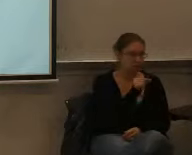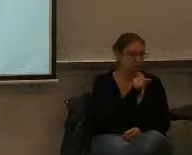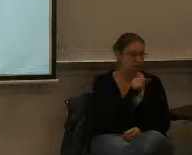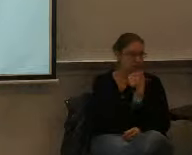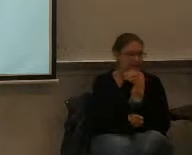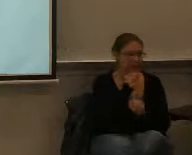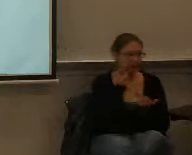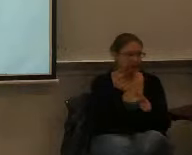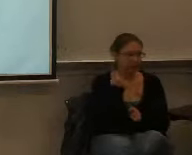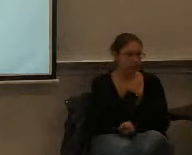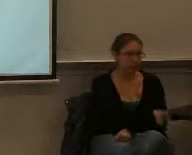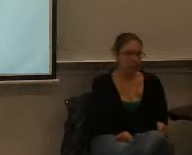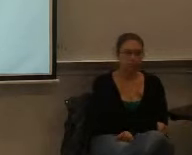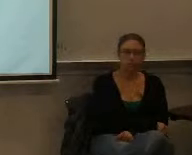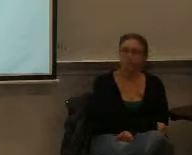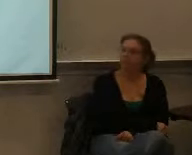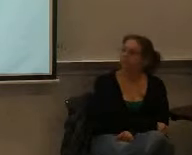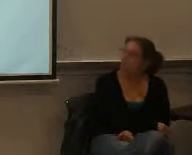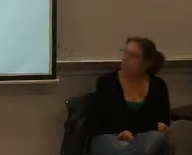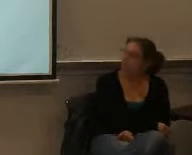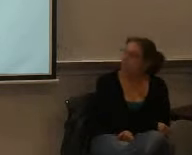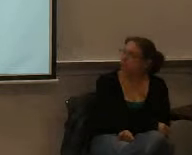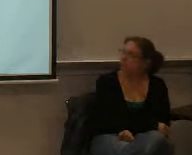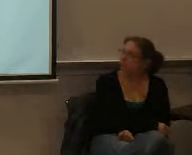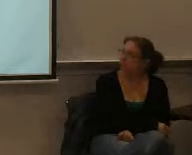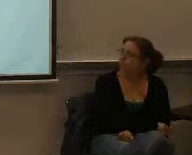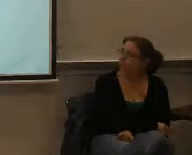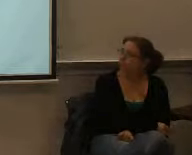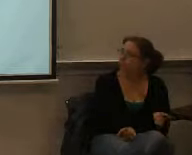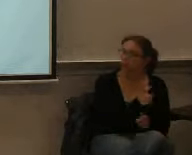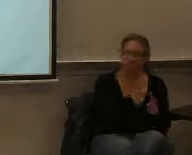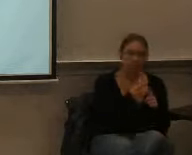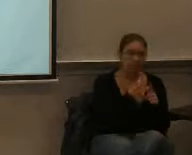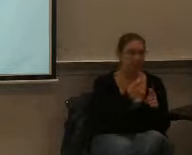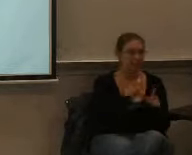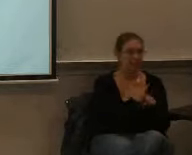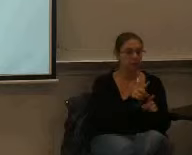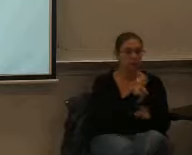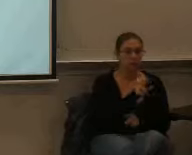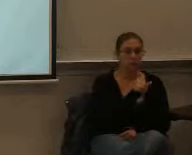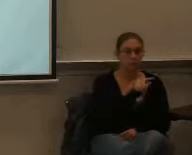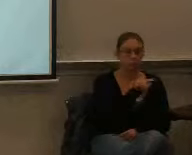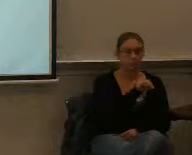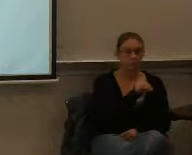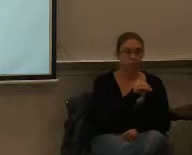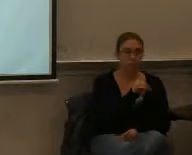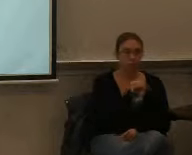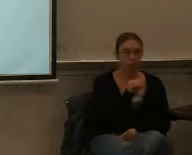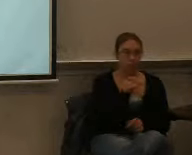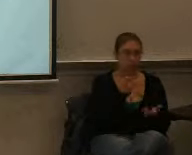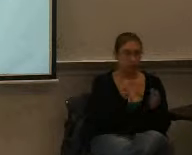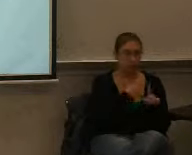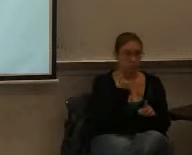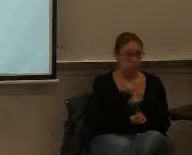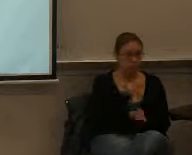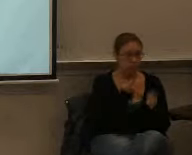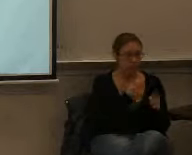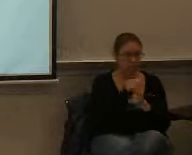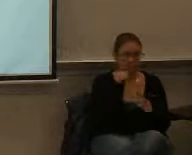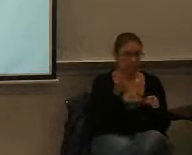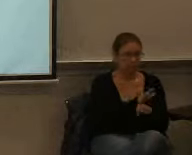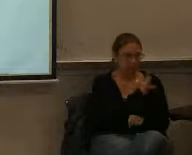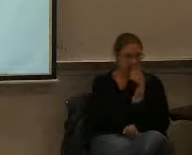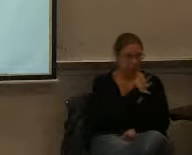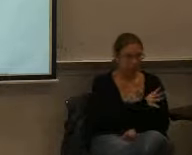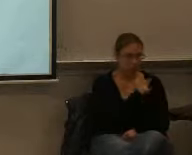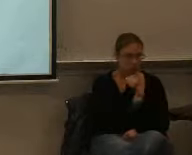and go for the big ones. And then if it has a ratio relative to 1, it looks like what happens is they're not really totally